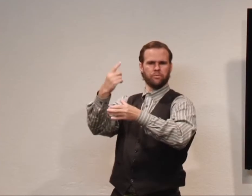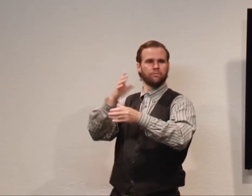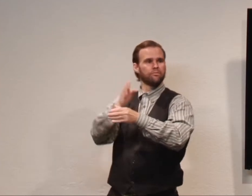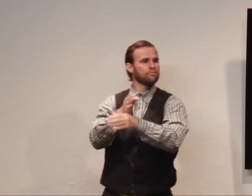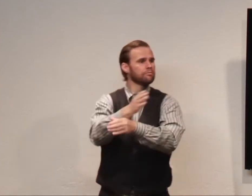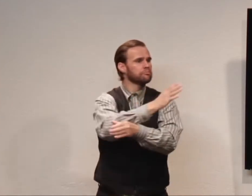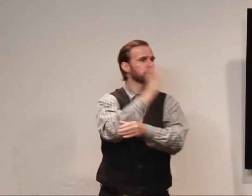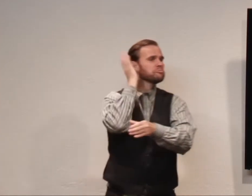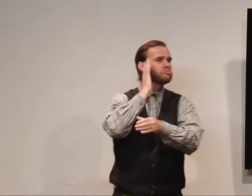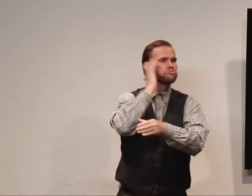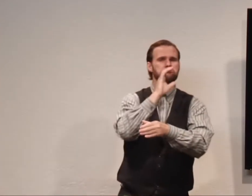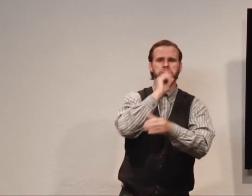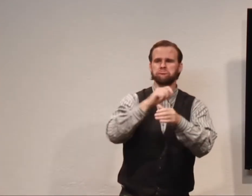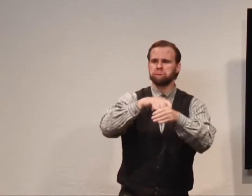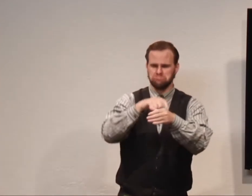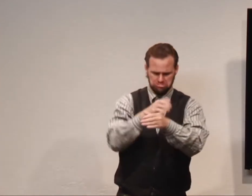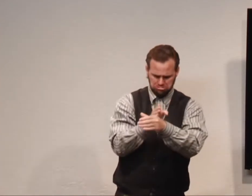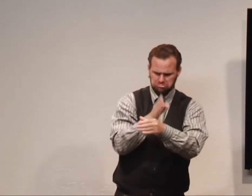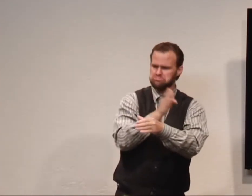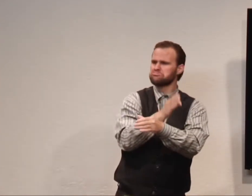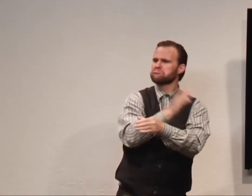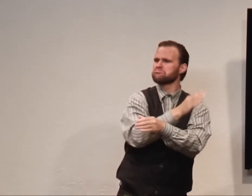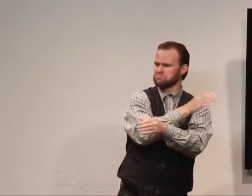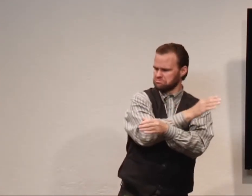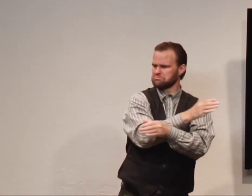And it just became this limited group of people,